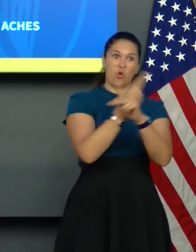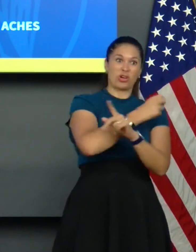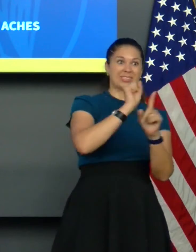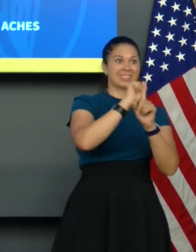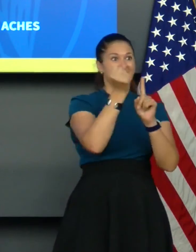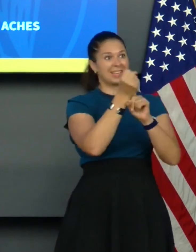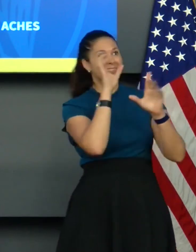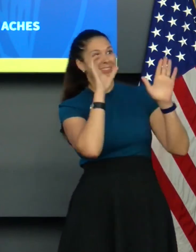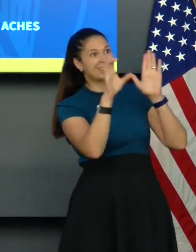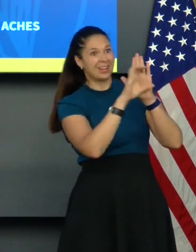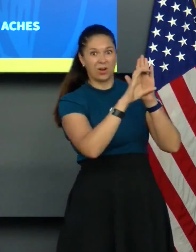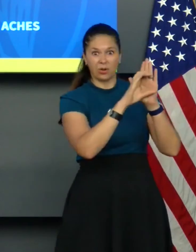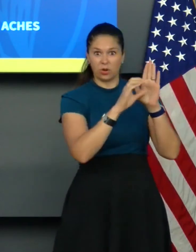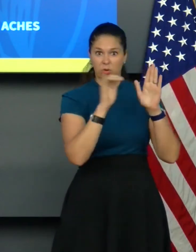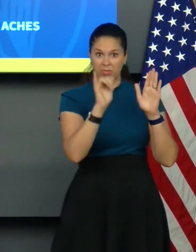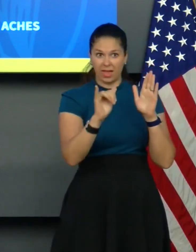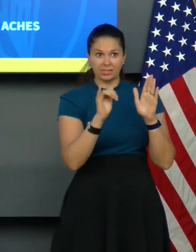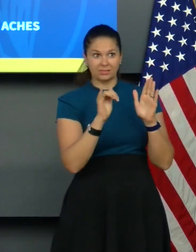time.